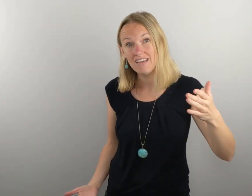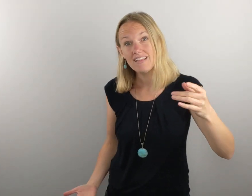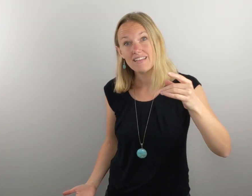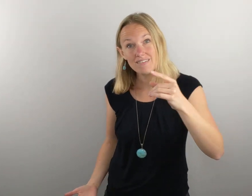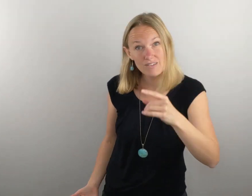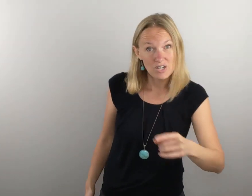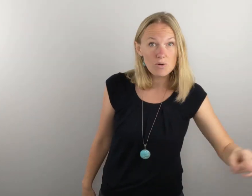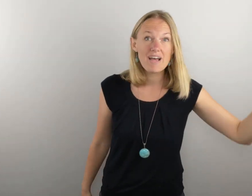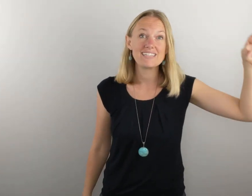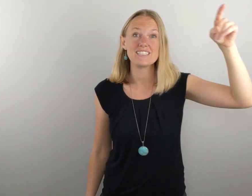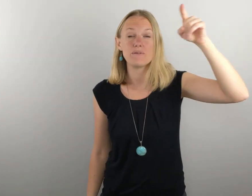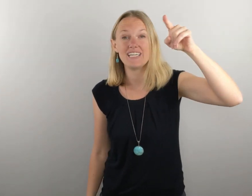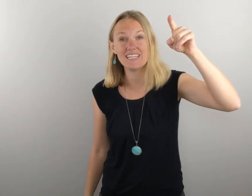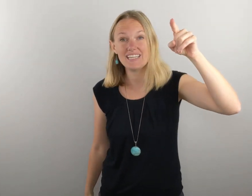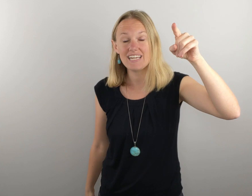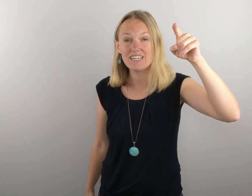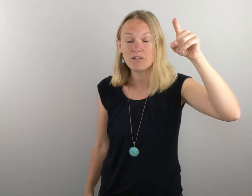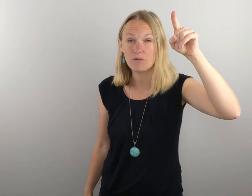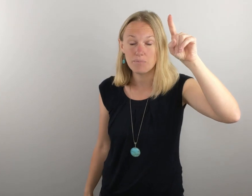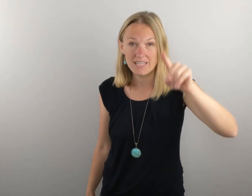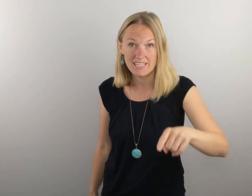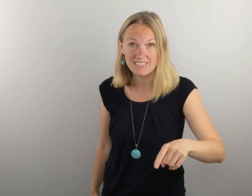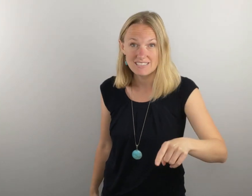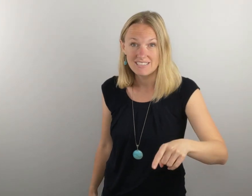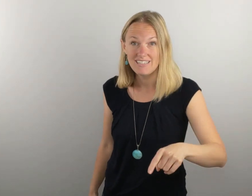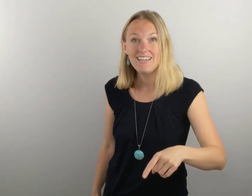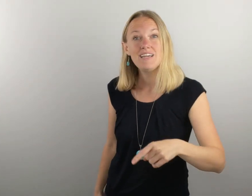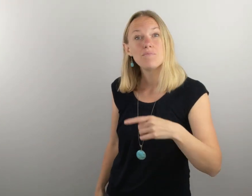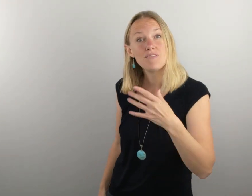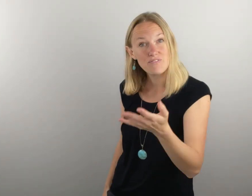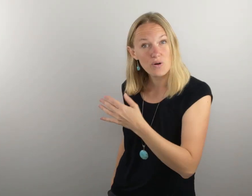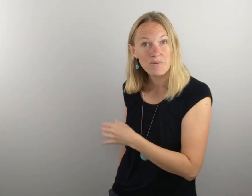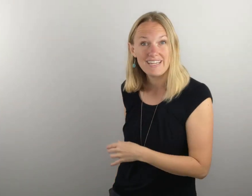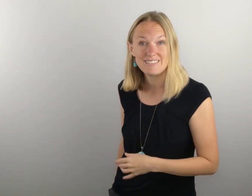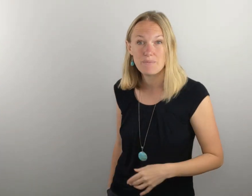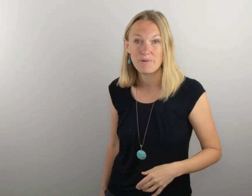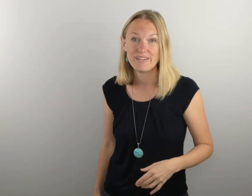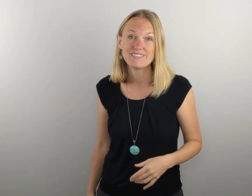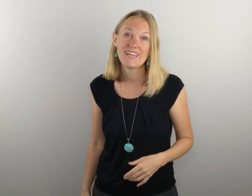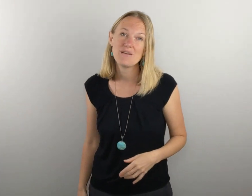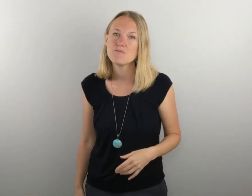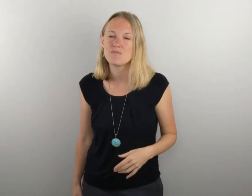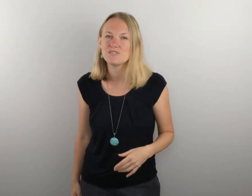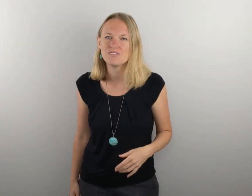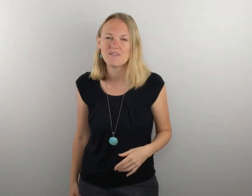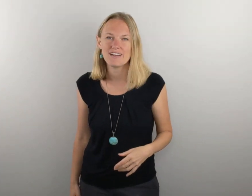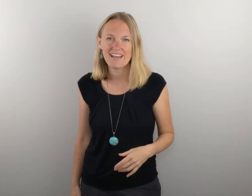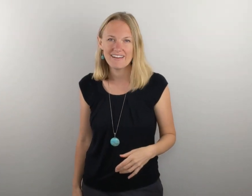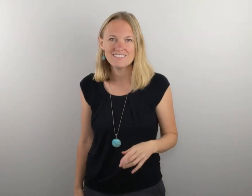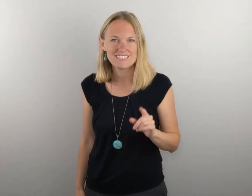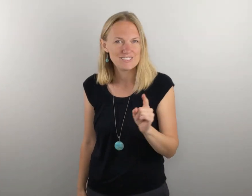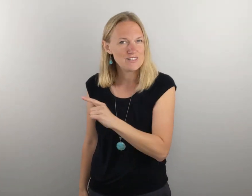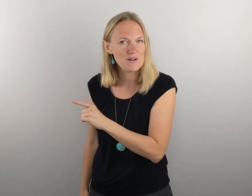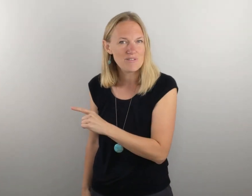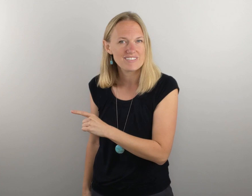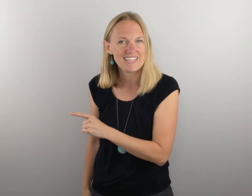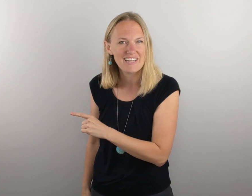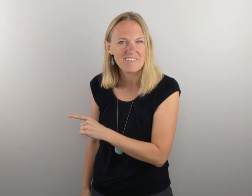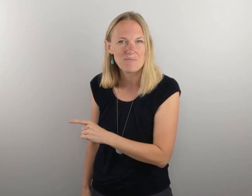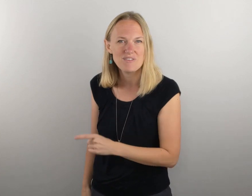then it'll go back to the beginning there and repeat before we get to the bridge, okay? But we won't do that right now. Just know when we're signing with the music,